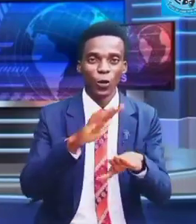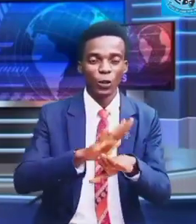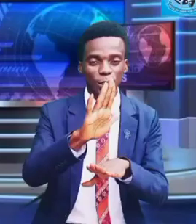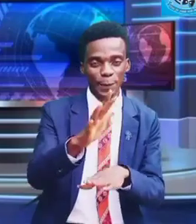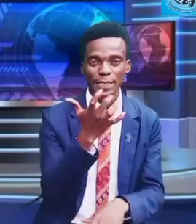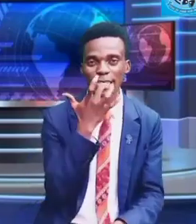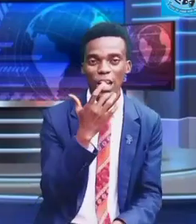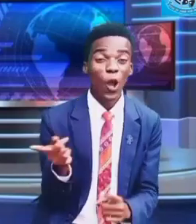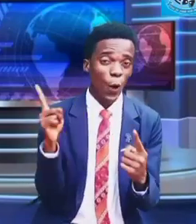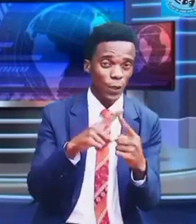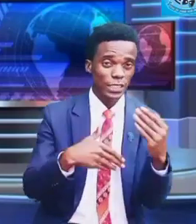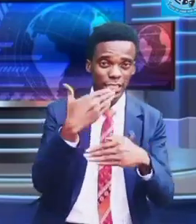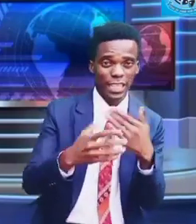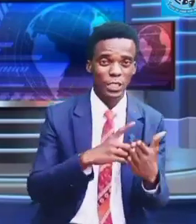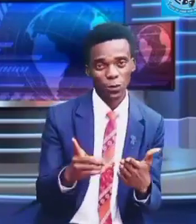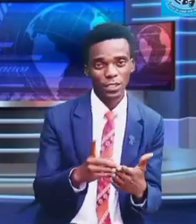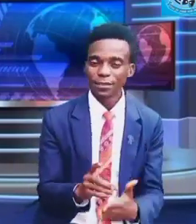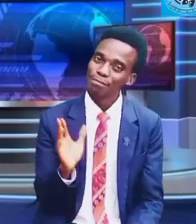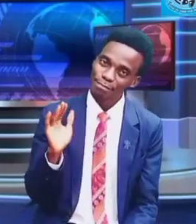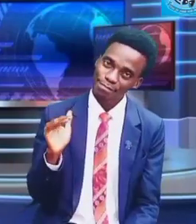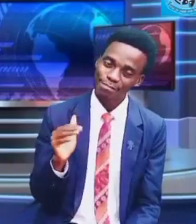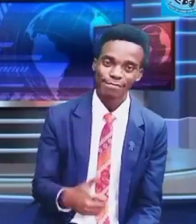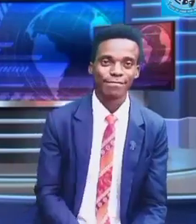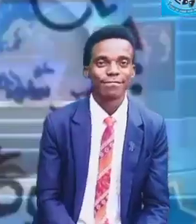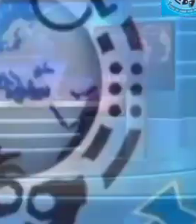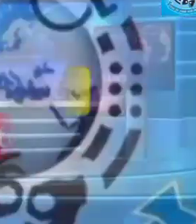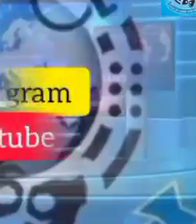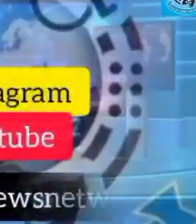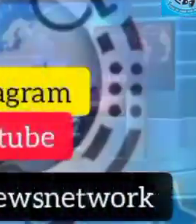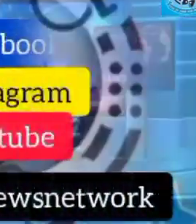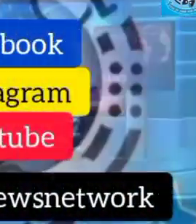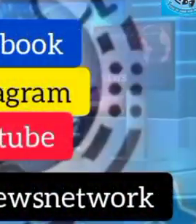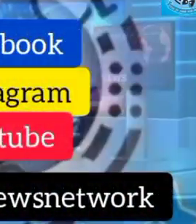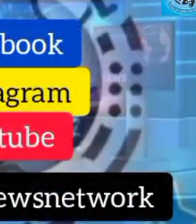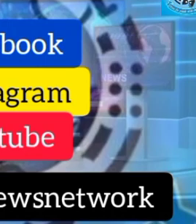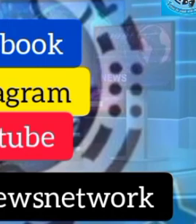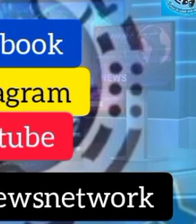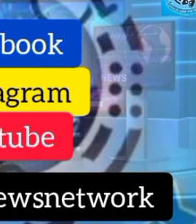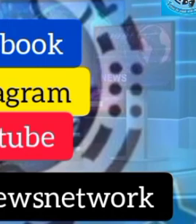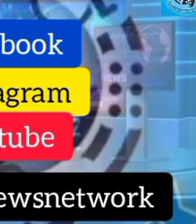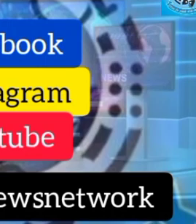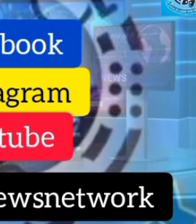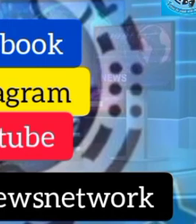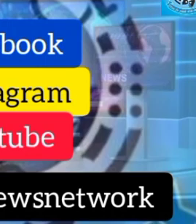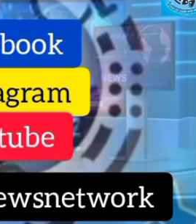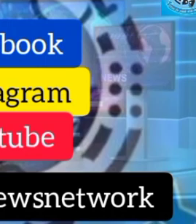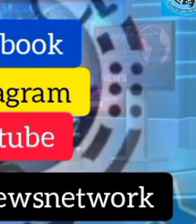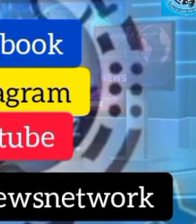screen. Until next week, bye.